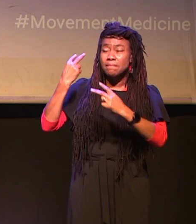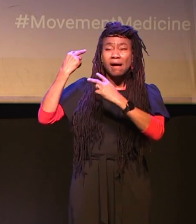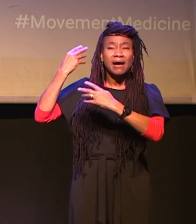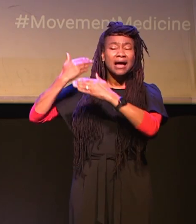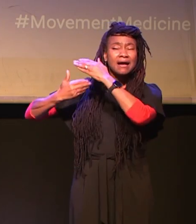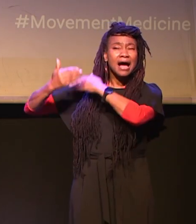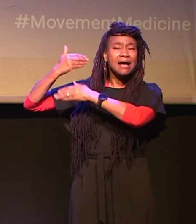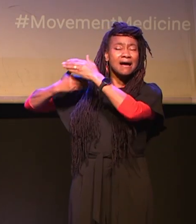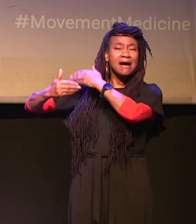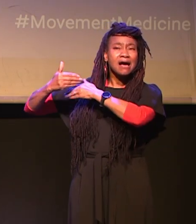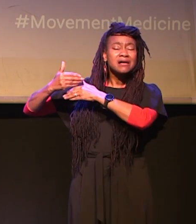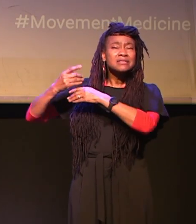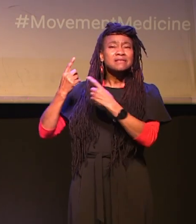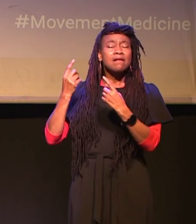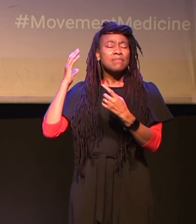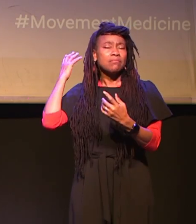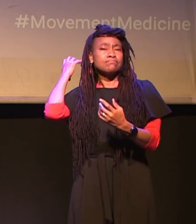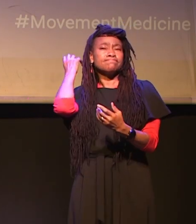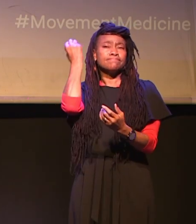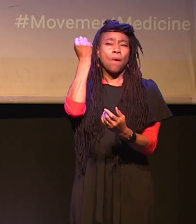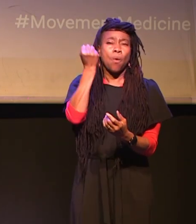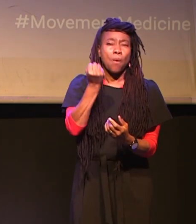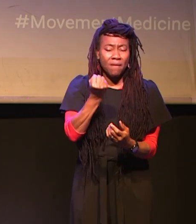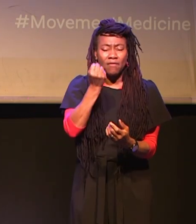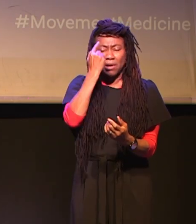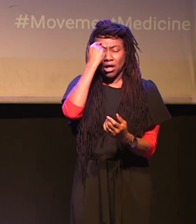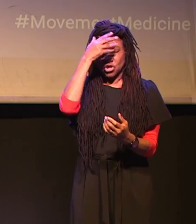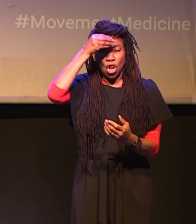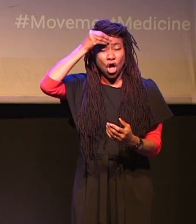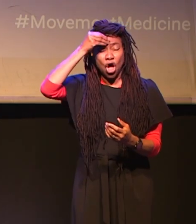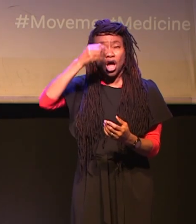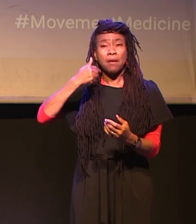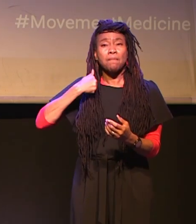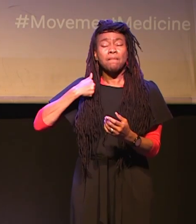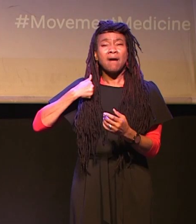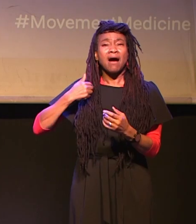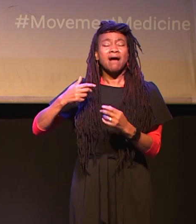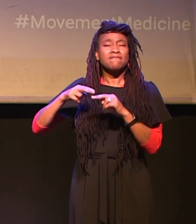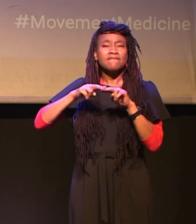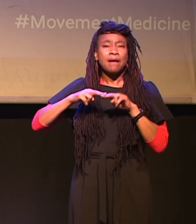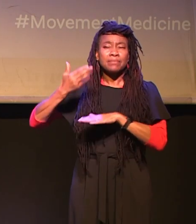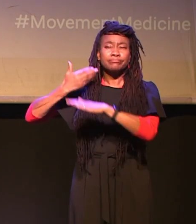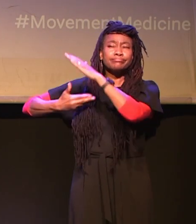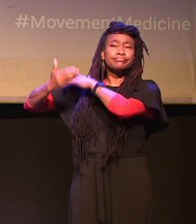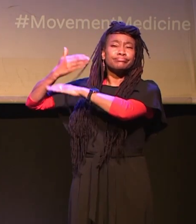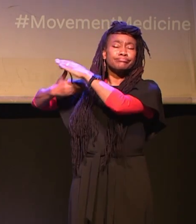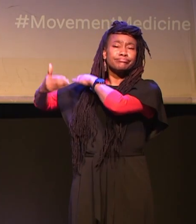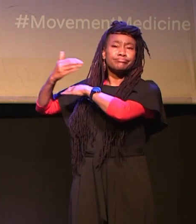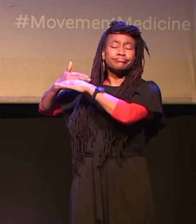of learning for me. So, as someone who descended from people that were enslaved in the